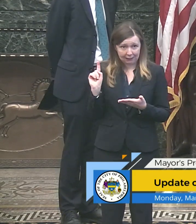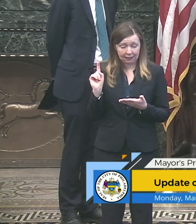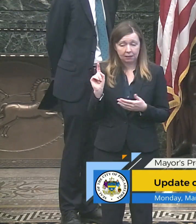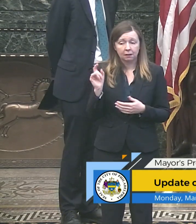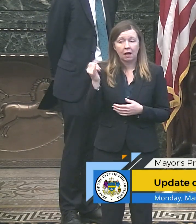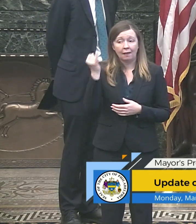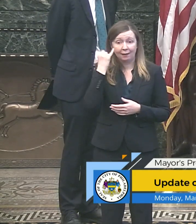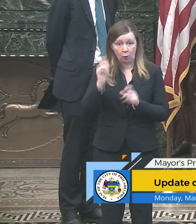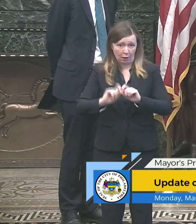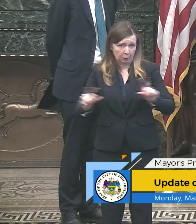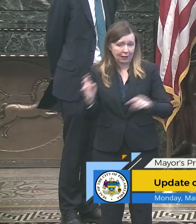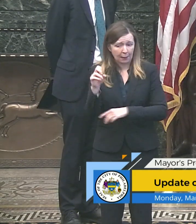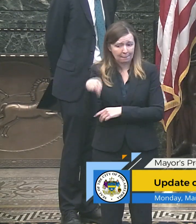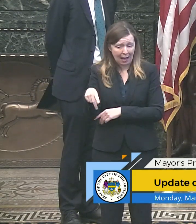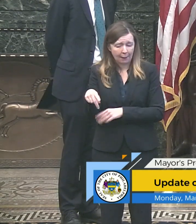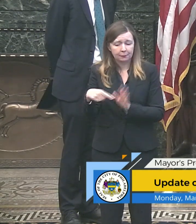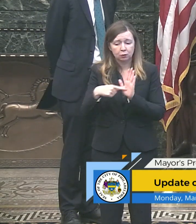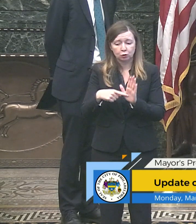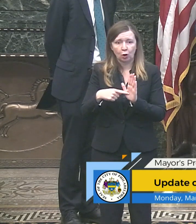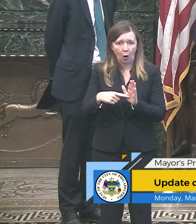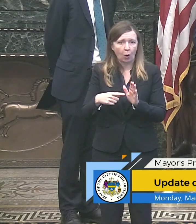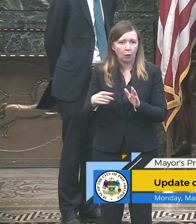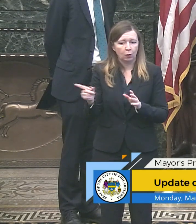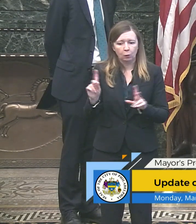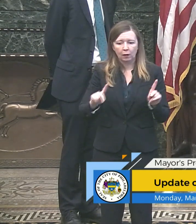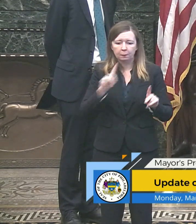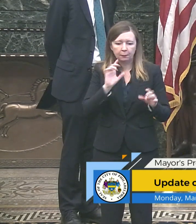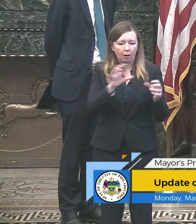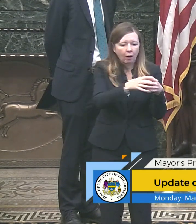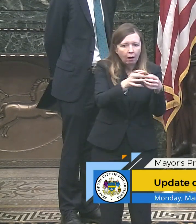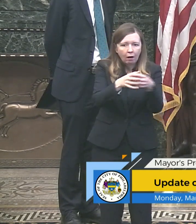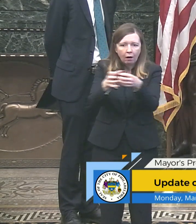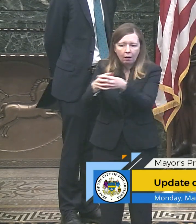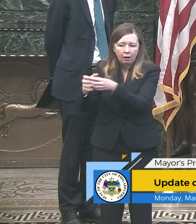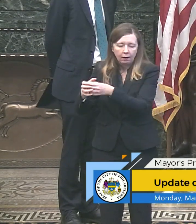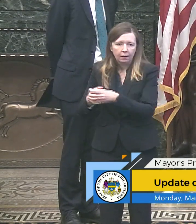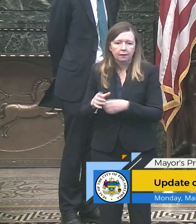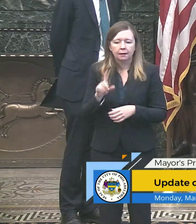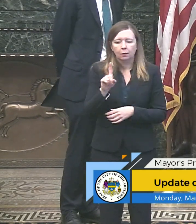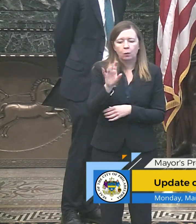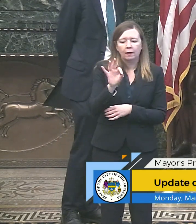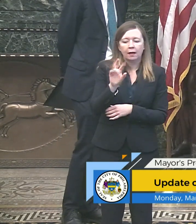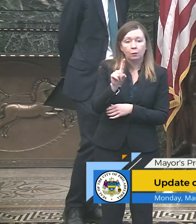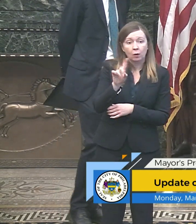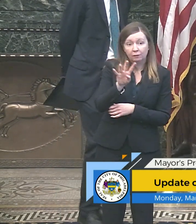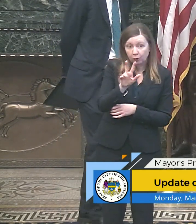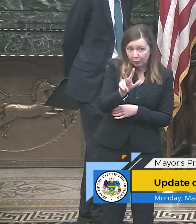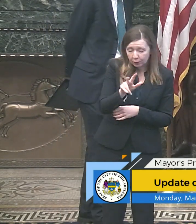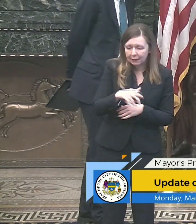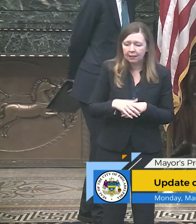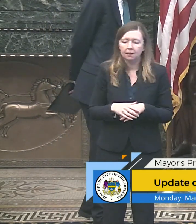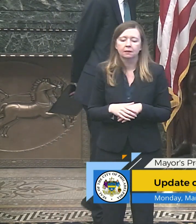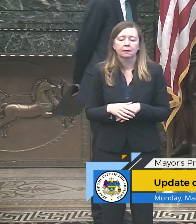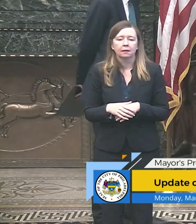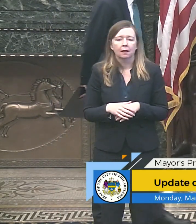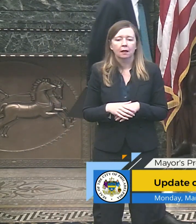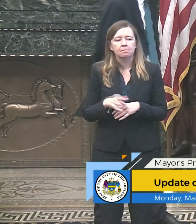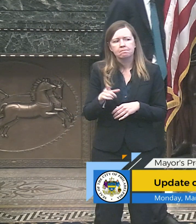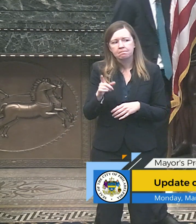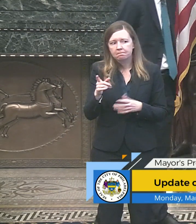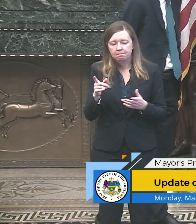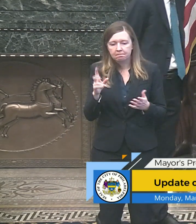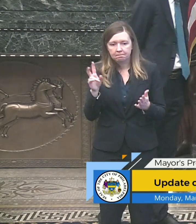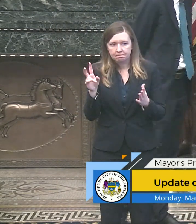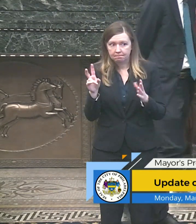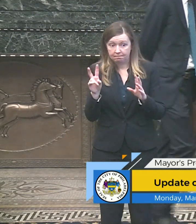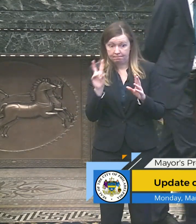it up, just showed the hotspots like my zip code, 19143. Are you guys thinking about looking at